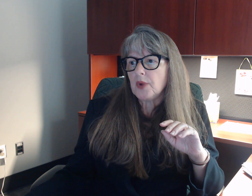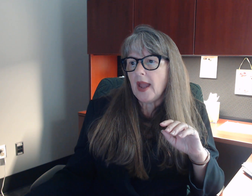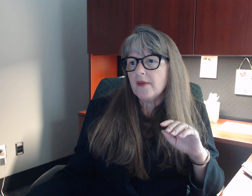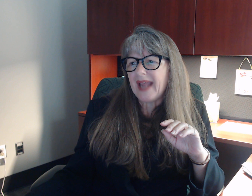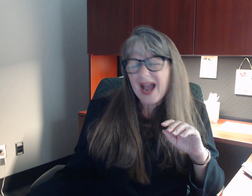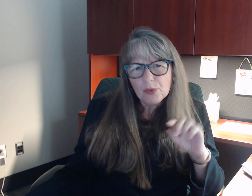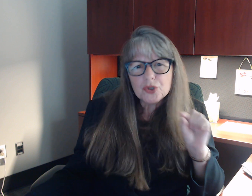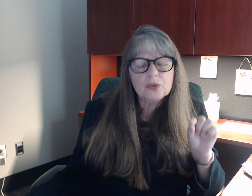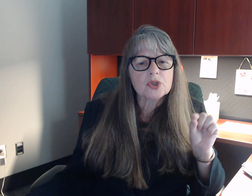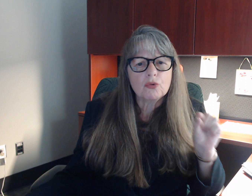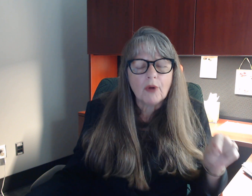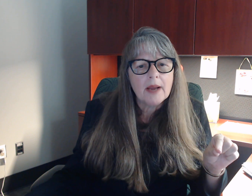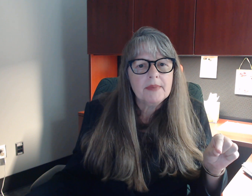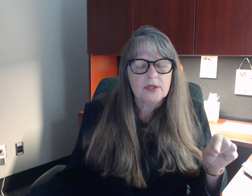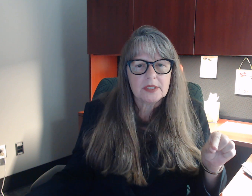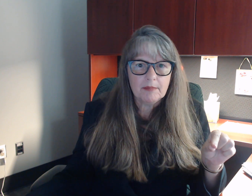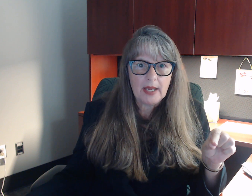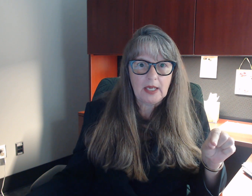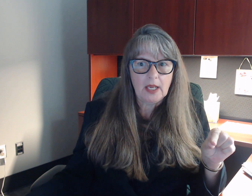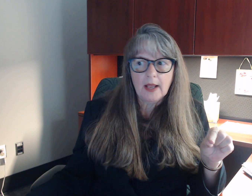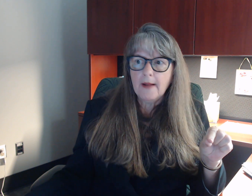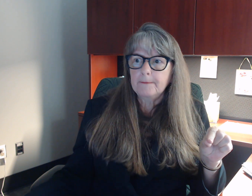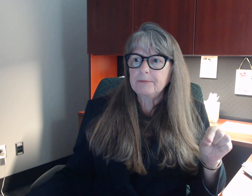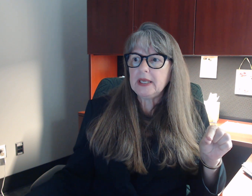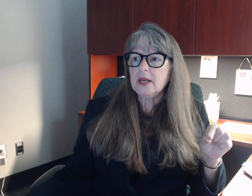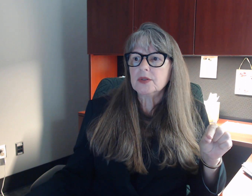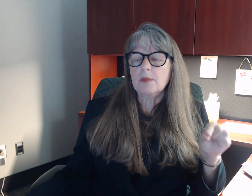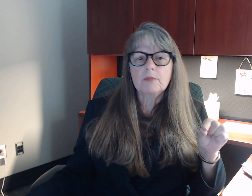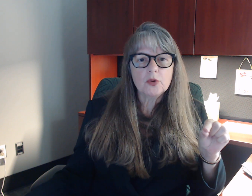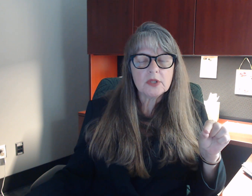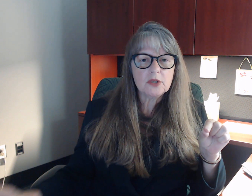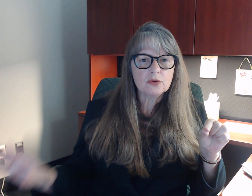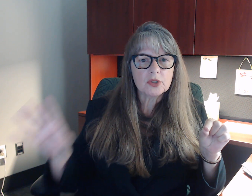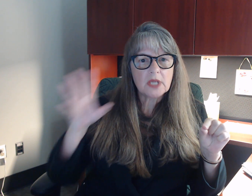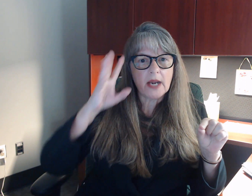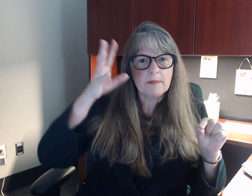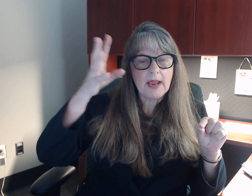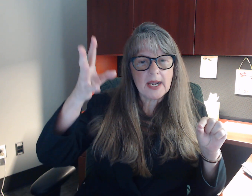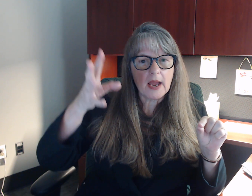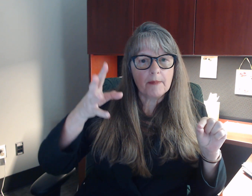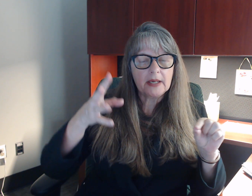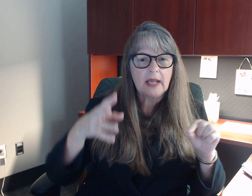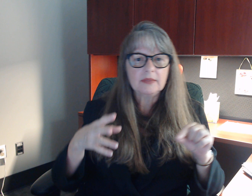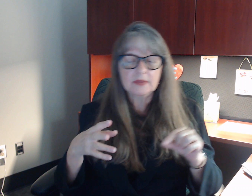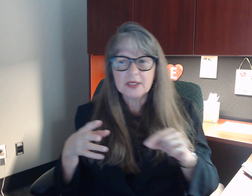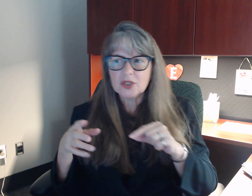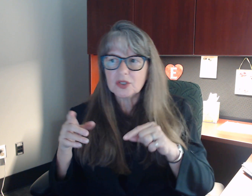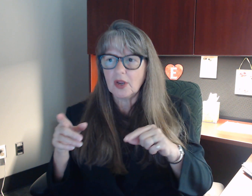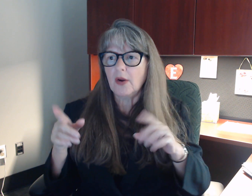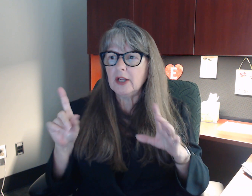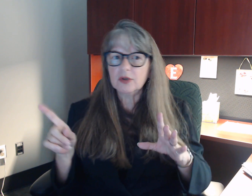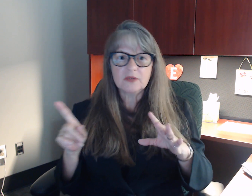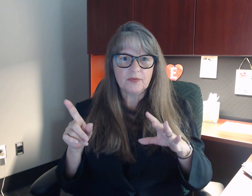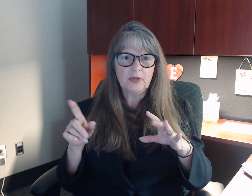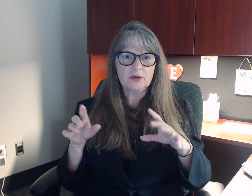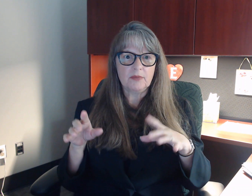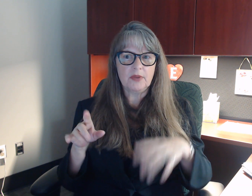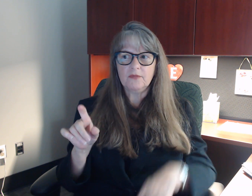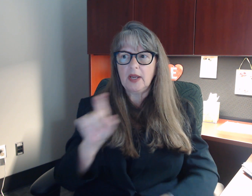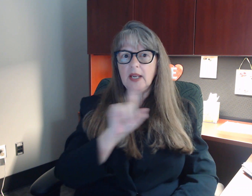have and how would you describe that to somebody? Because most of these are just kind of made up. And like this is here's something fun.